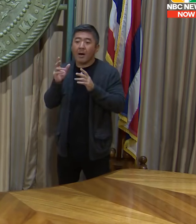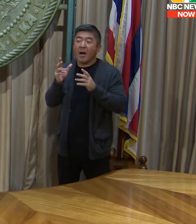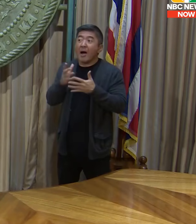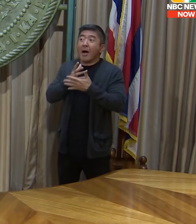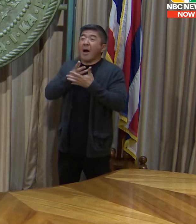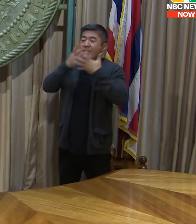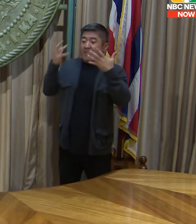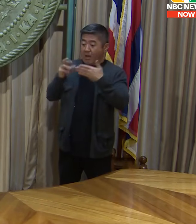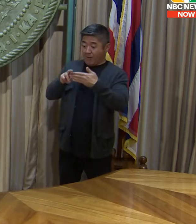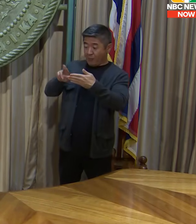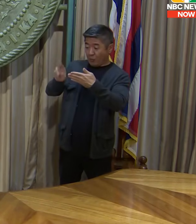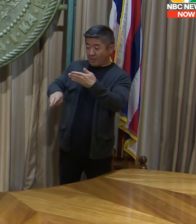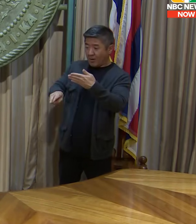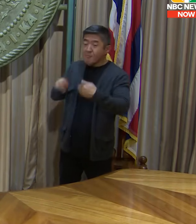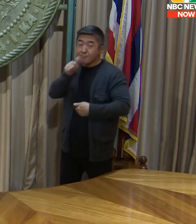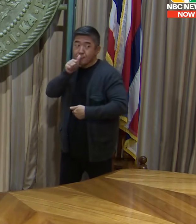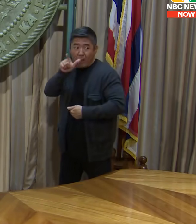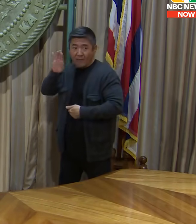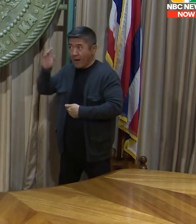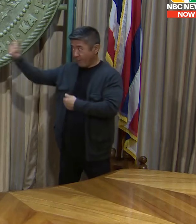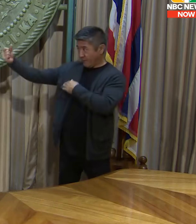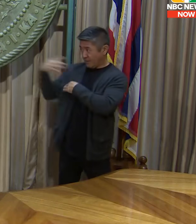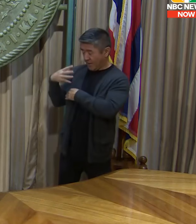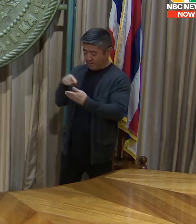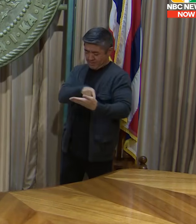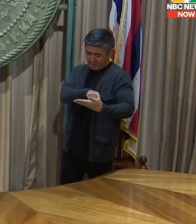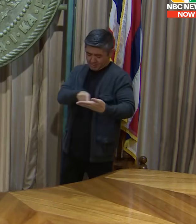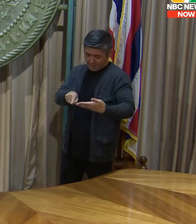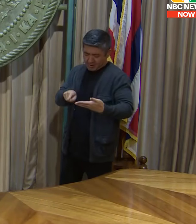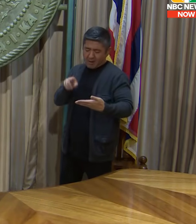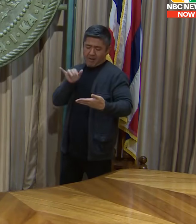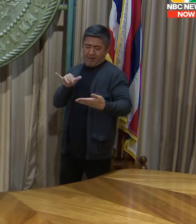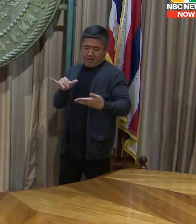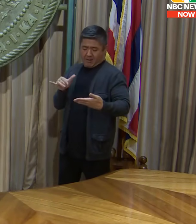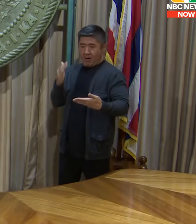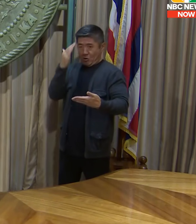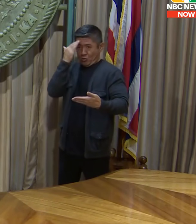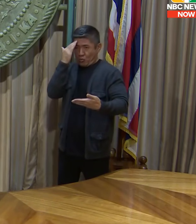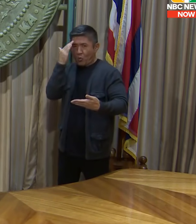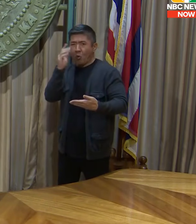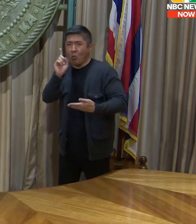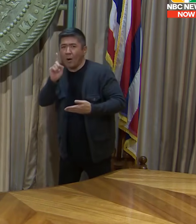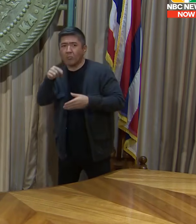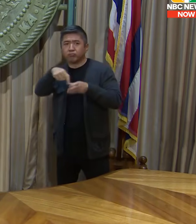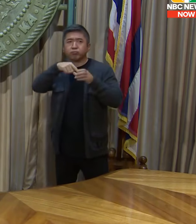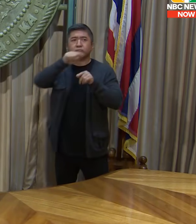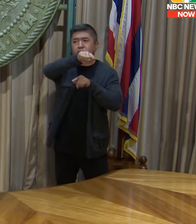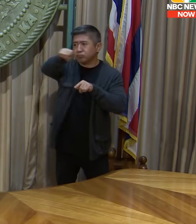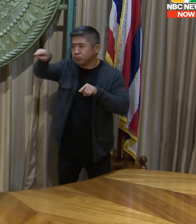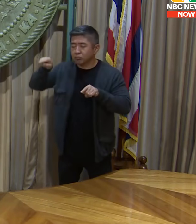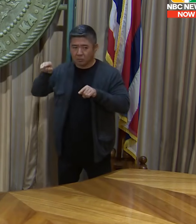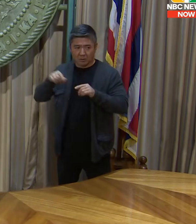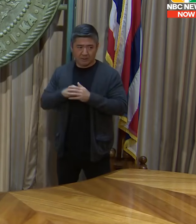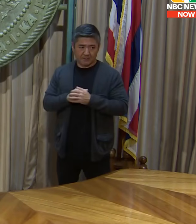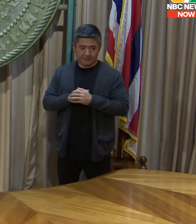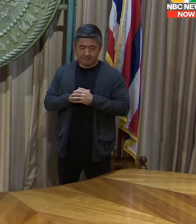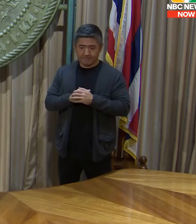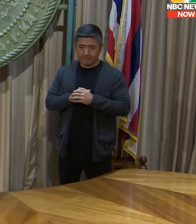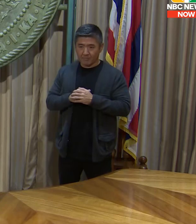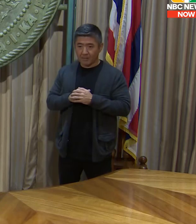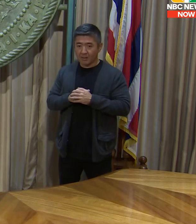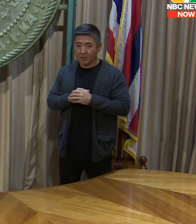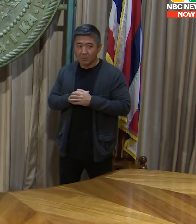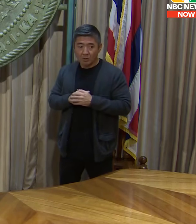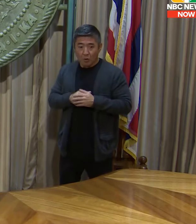which is also a very good way of determining how much disease is actually out there. And between the two, I think we get a good feeling